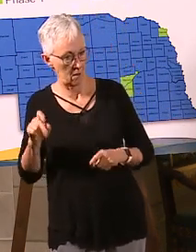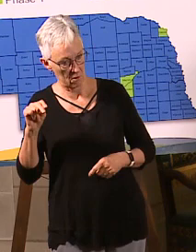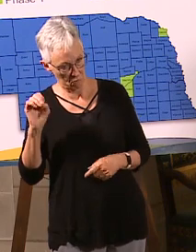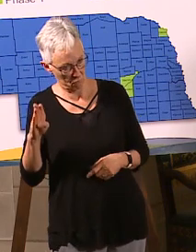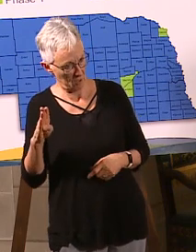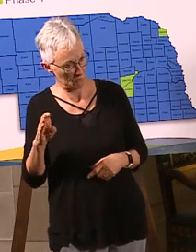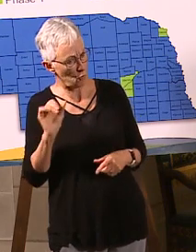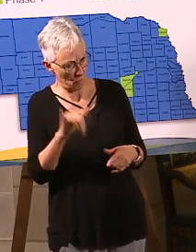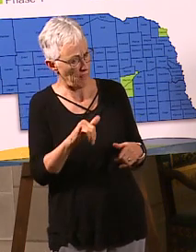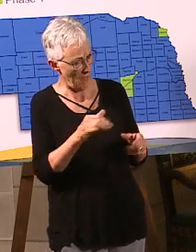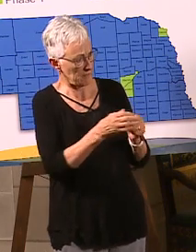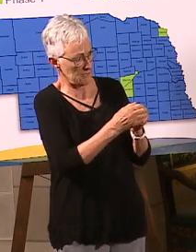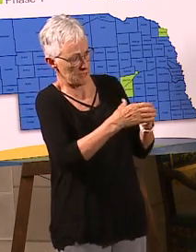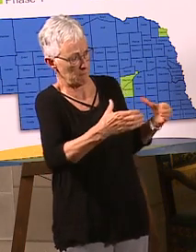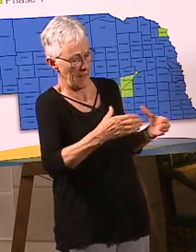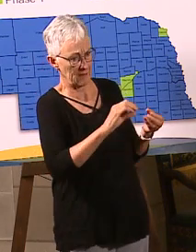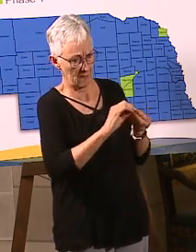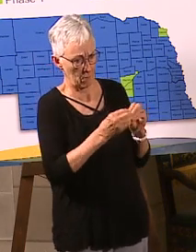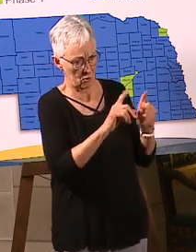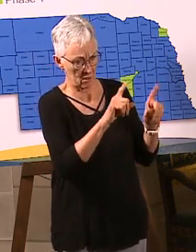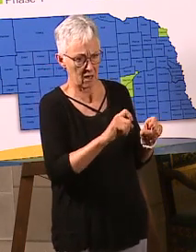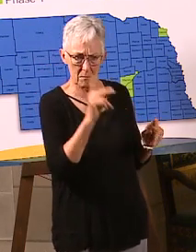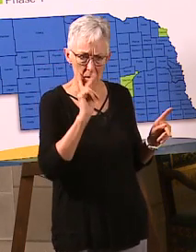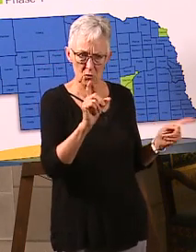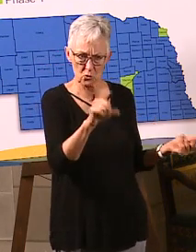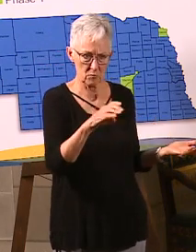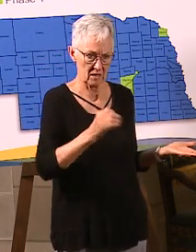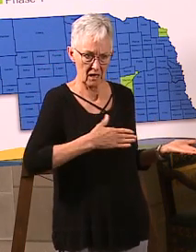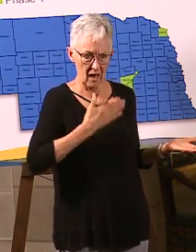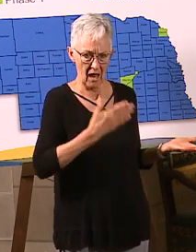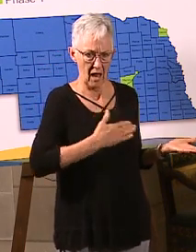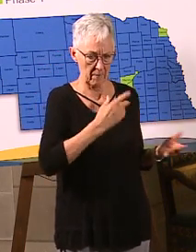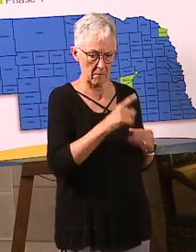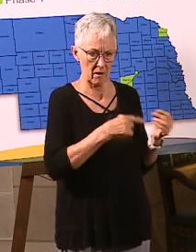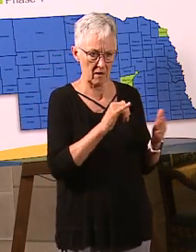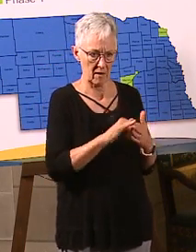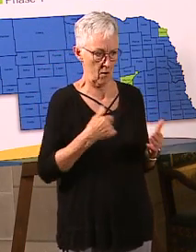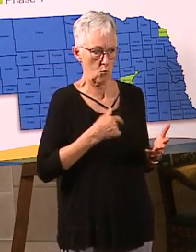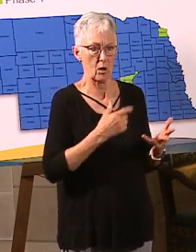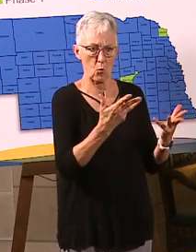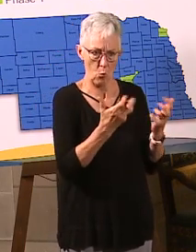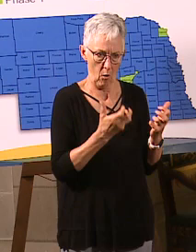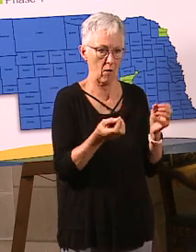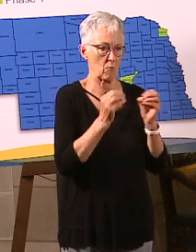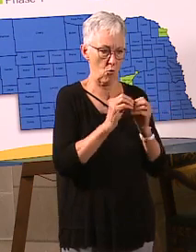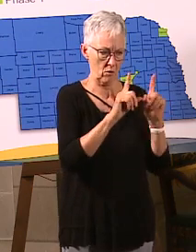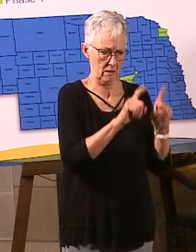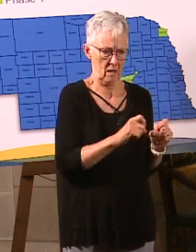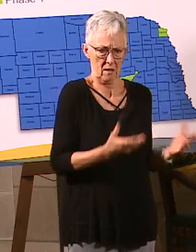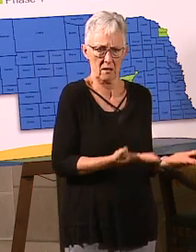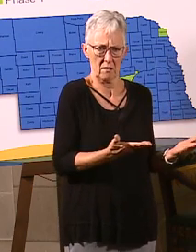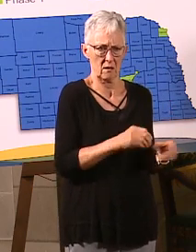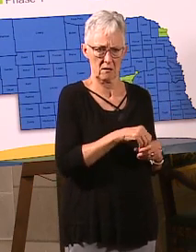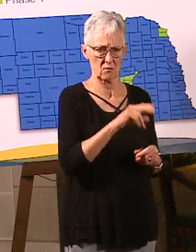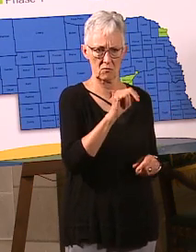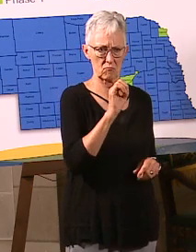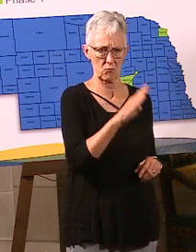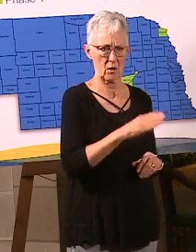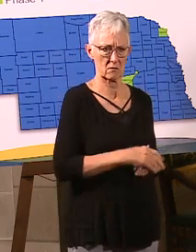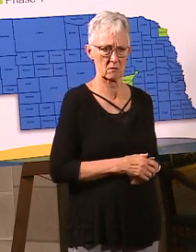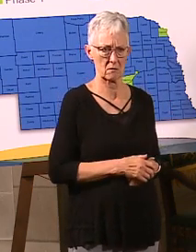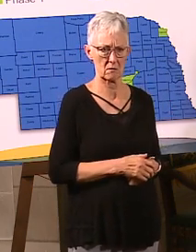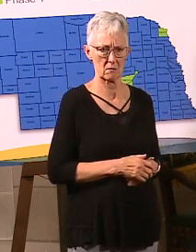in Nebraska. That's a good thing. People should be happy about that. That's what we want. We want more tests here in Nebraska. We want to make that access more available to